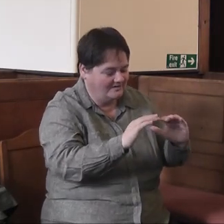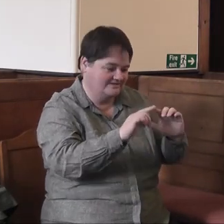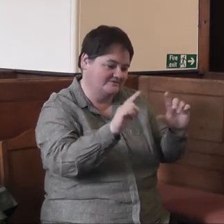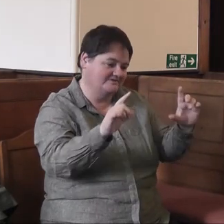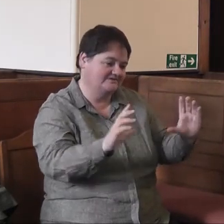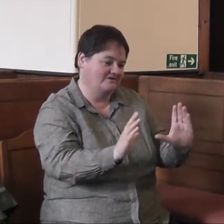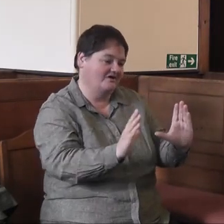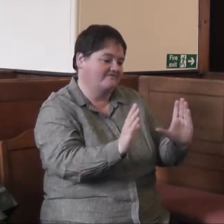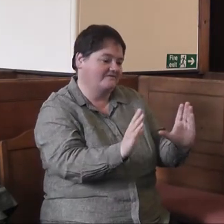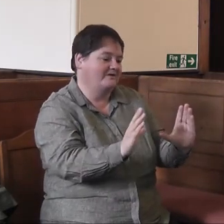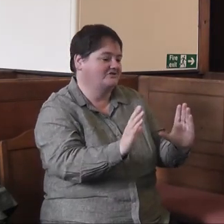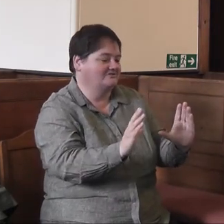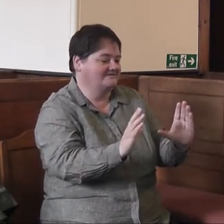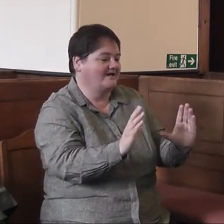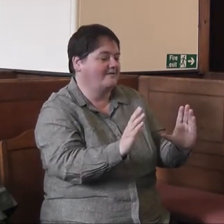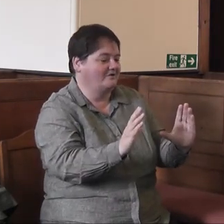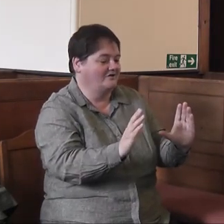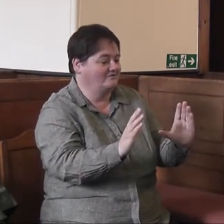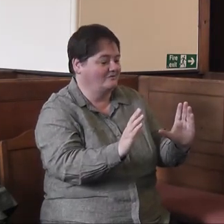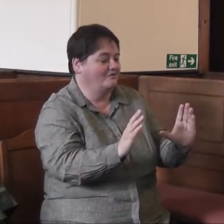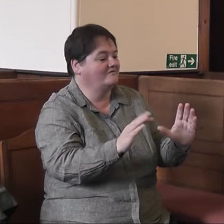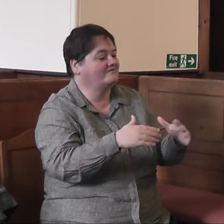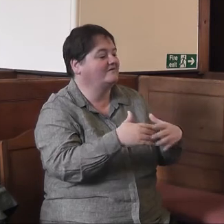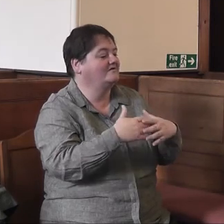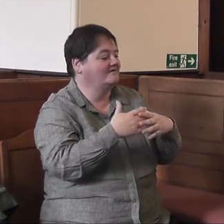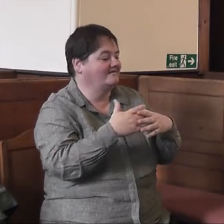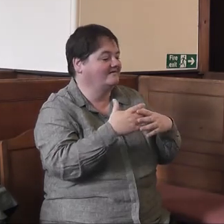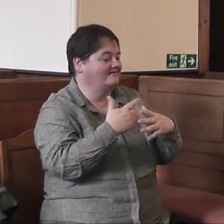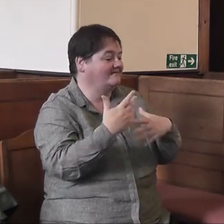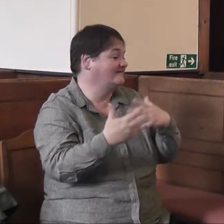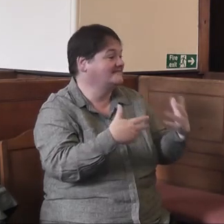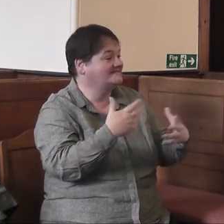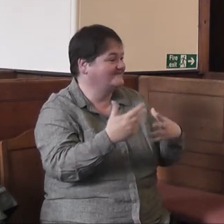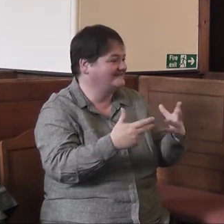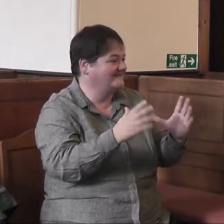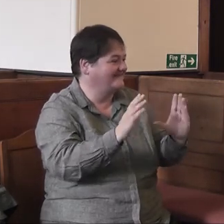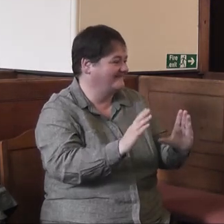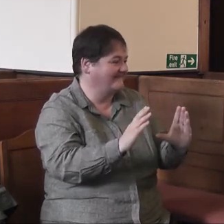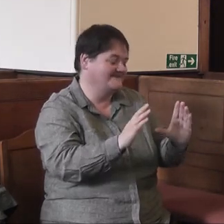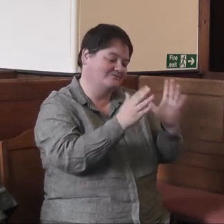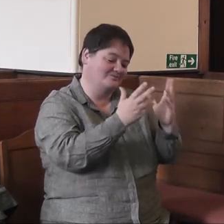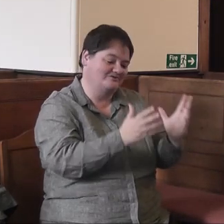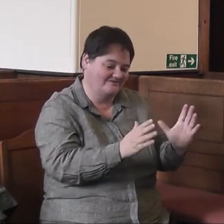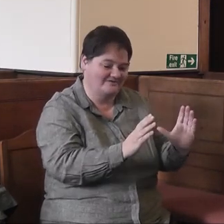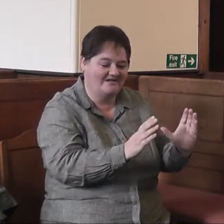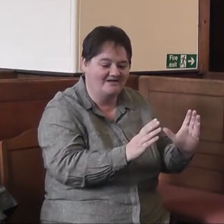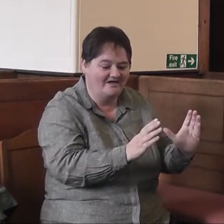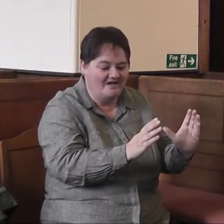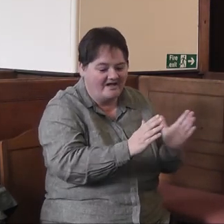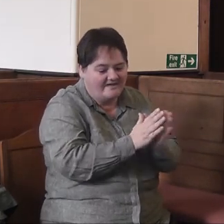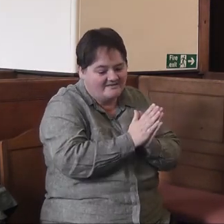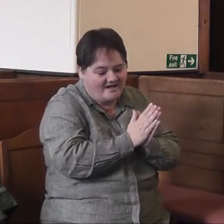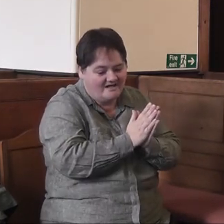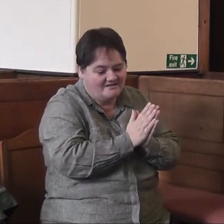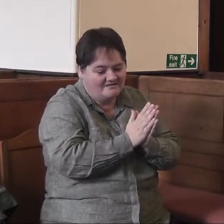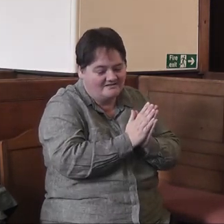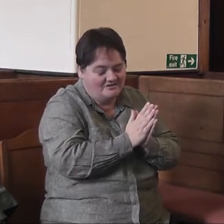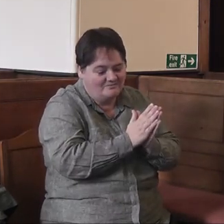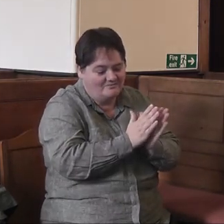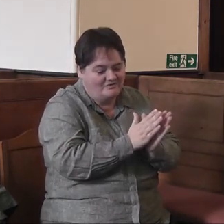it's almost like you have the picture, the tableau of the nativity, mm-hmm. and it's all beautiful in it. And then you move